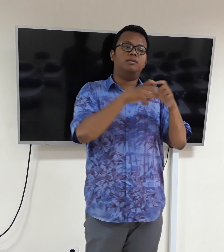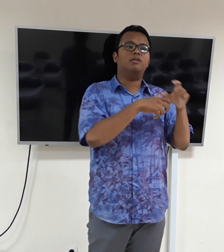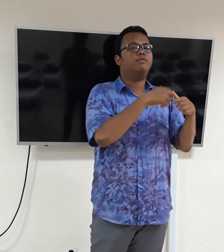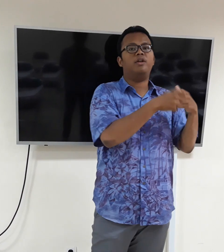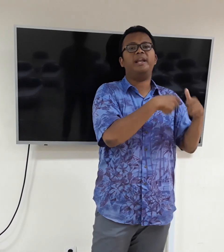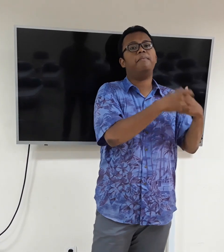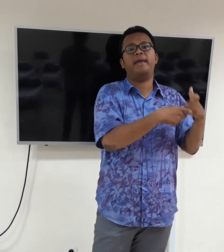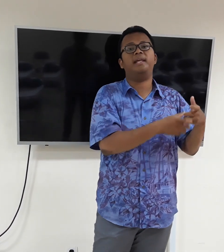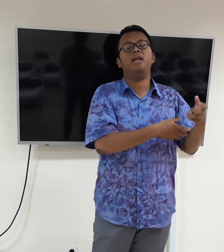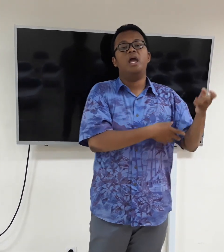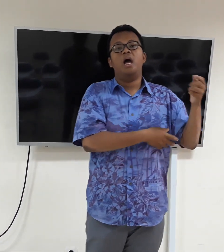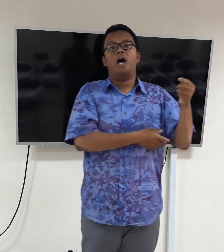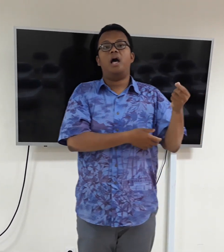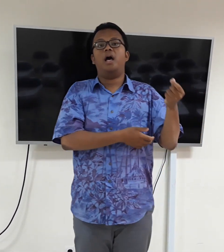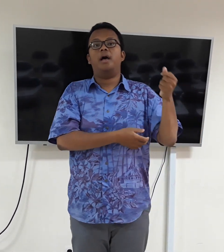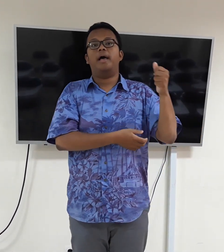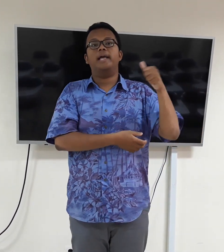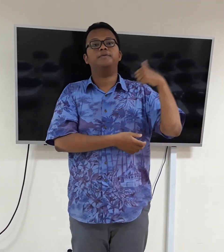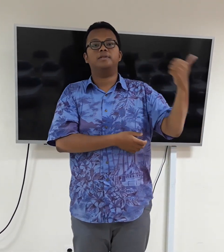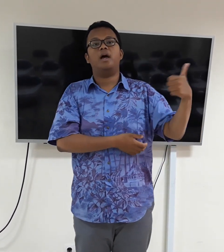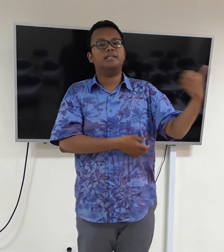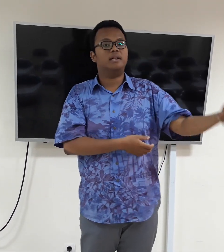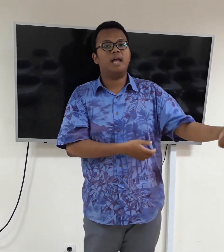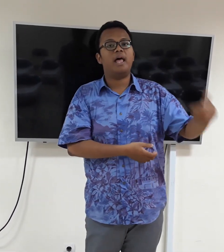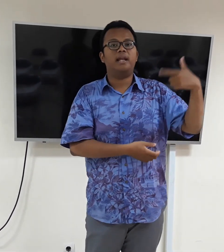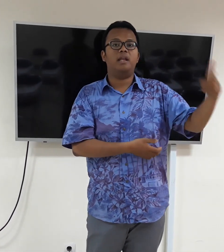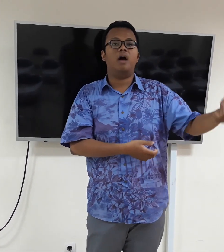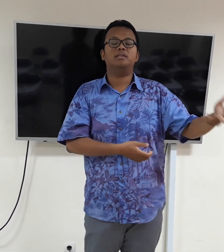not really many external and the outer